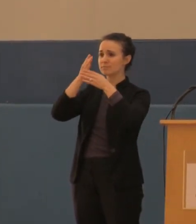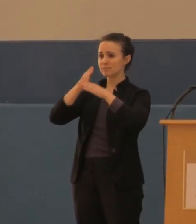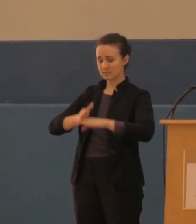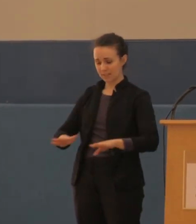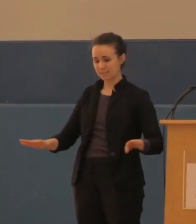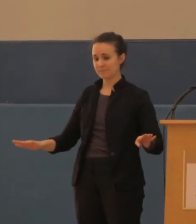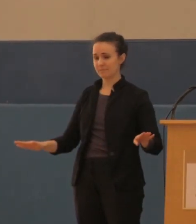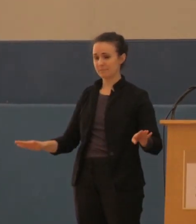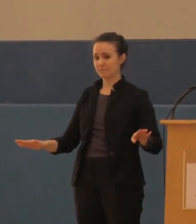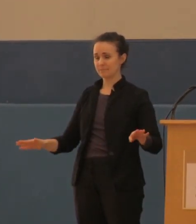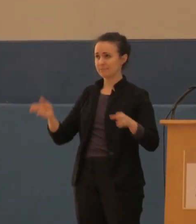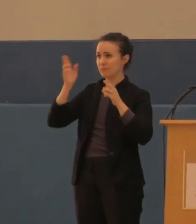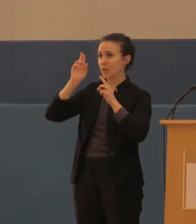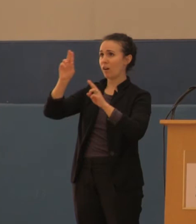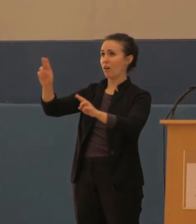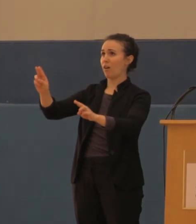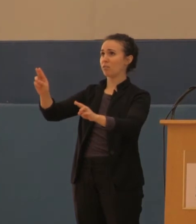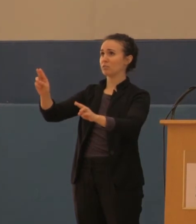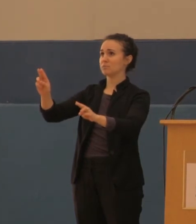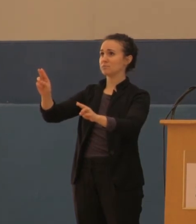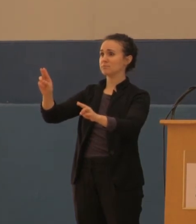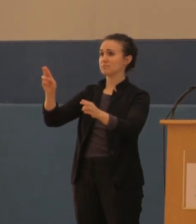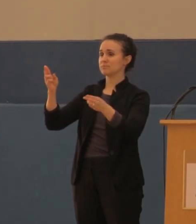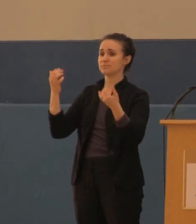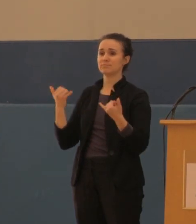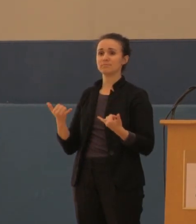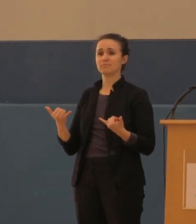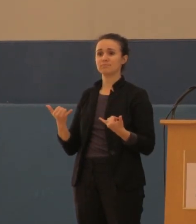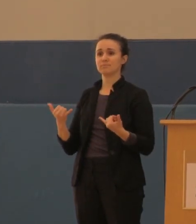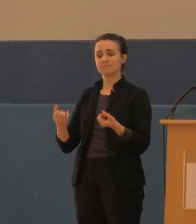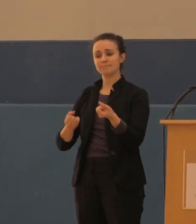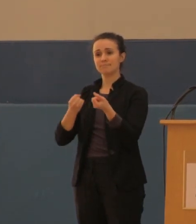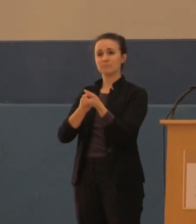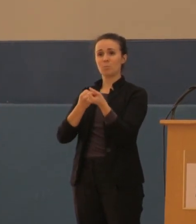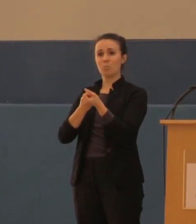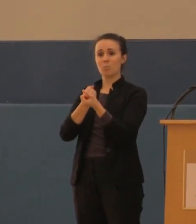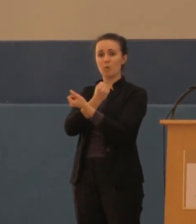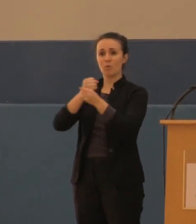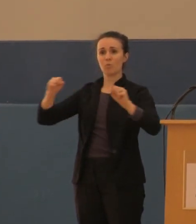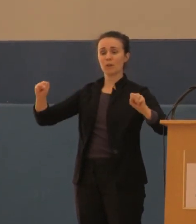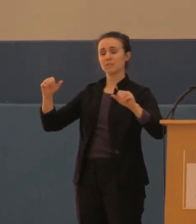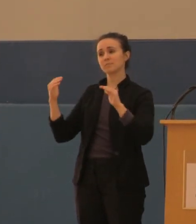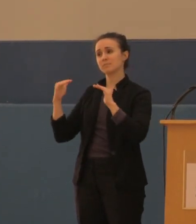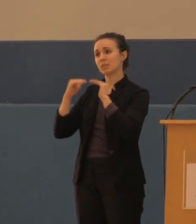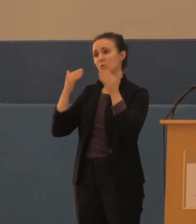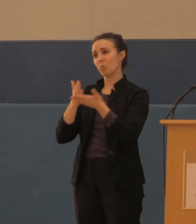silence in honor of what we're doing here to stand up for our freedoms and equal rights for